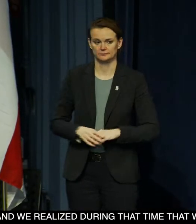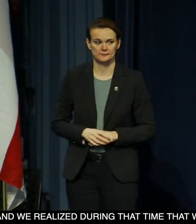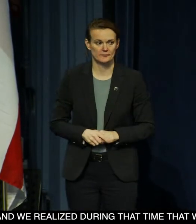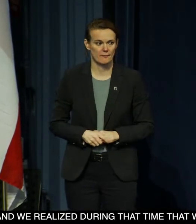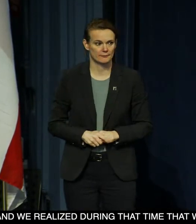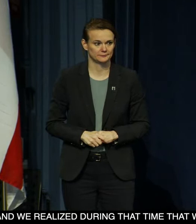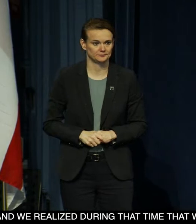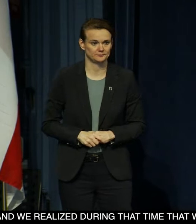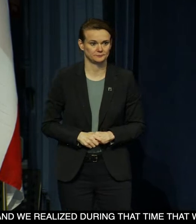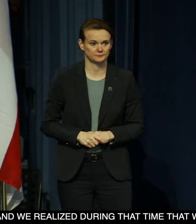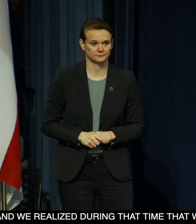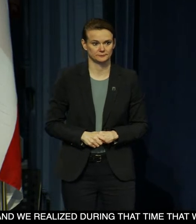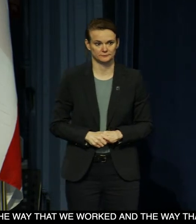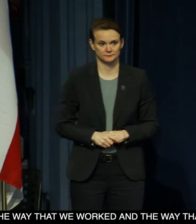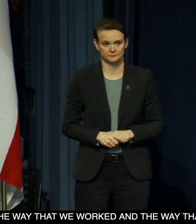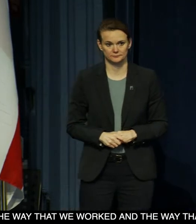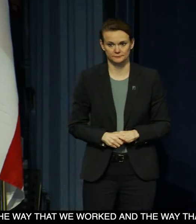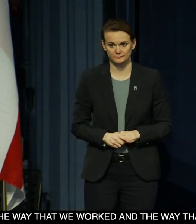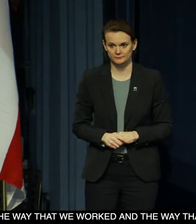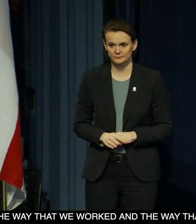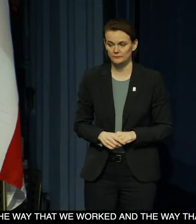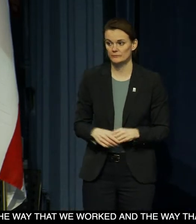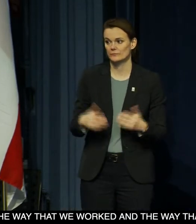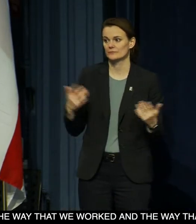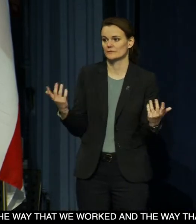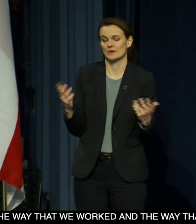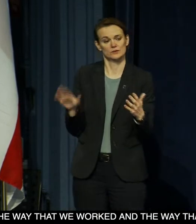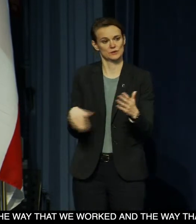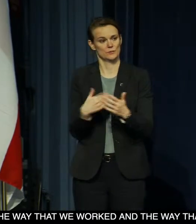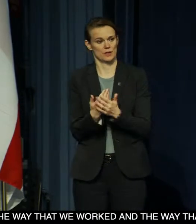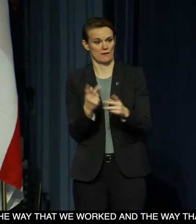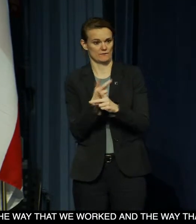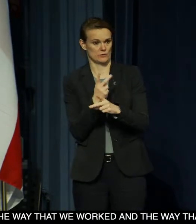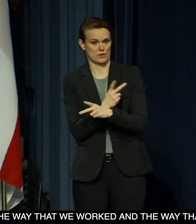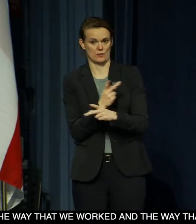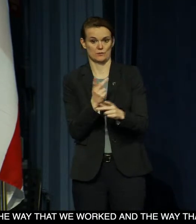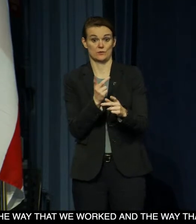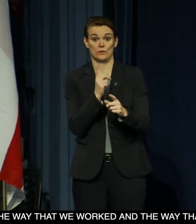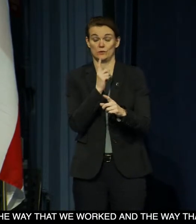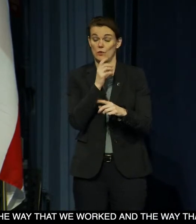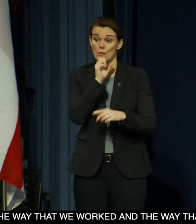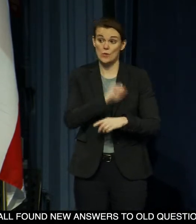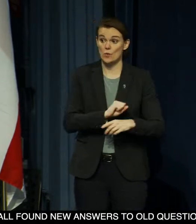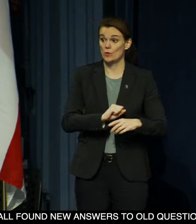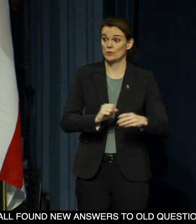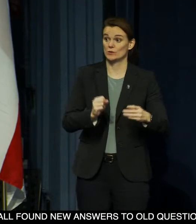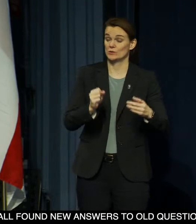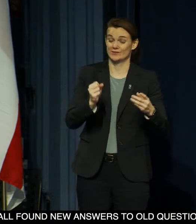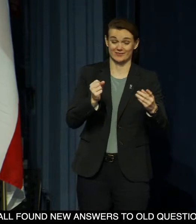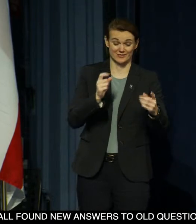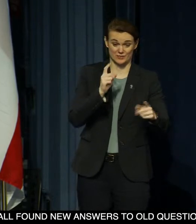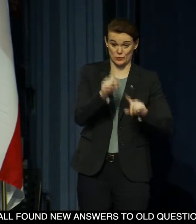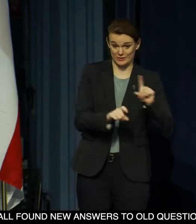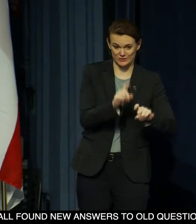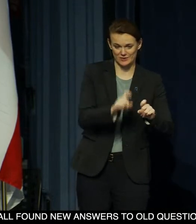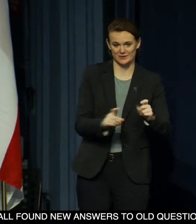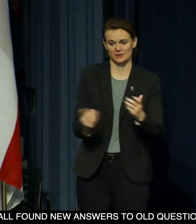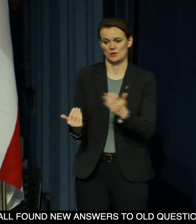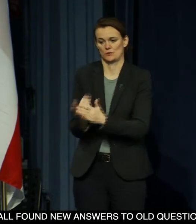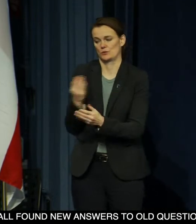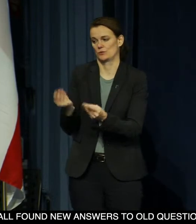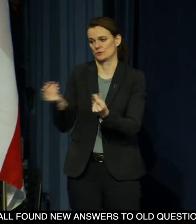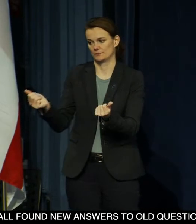We all found new answers to old questions. So my second ask to the graduating class of 2022